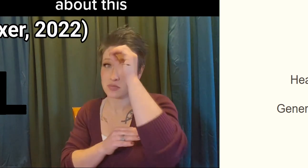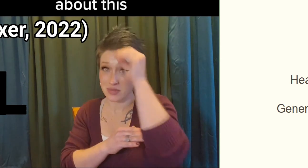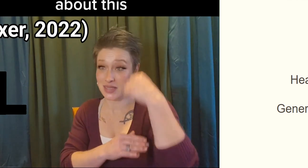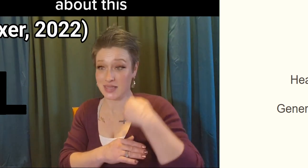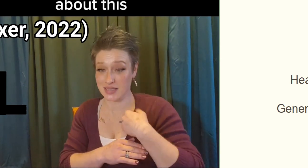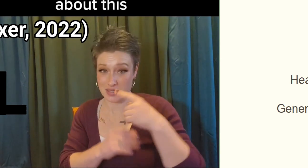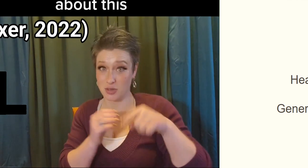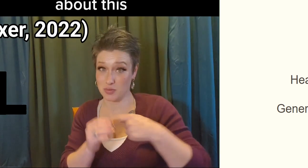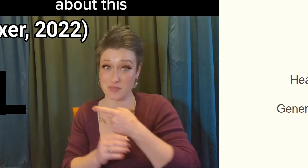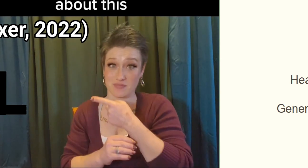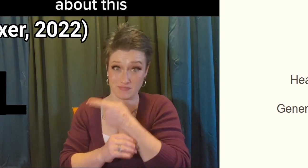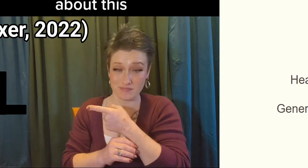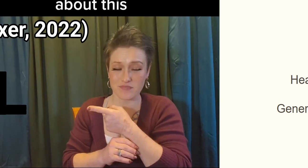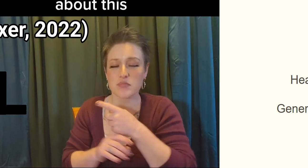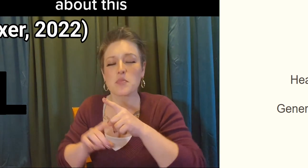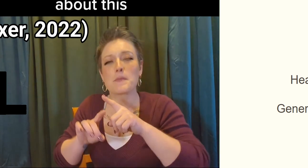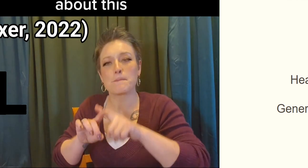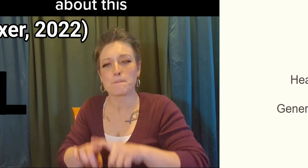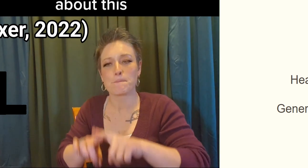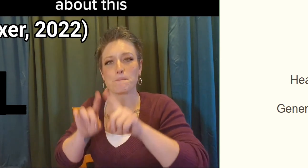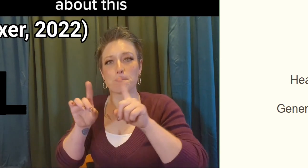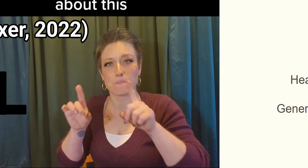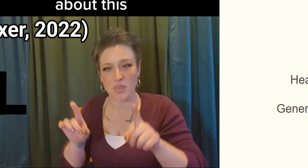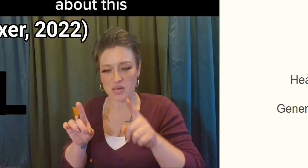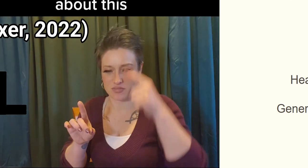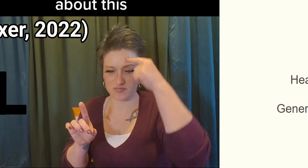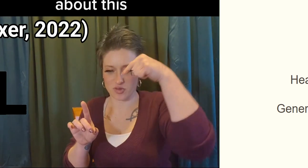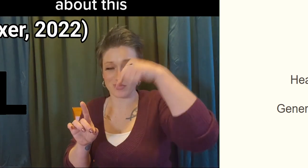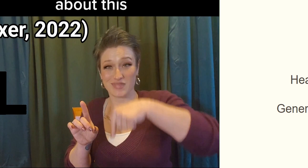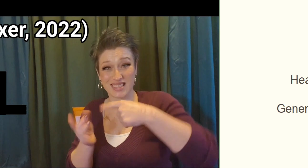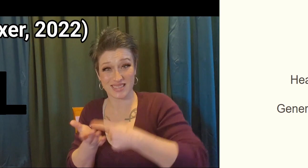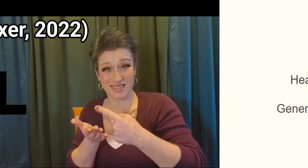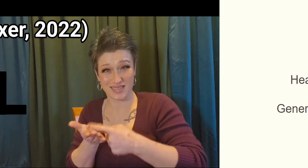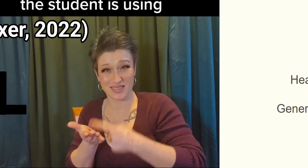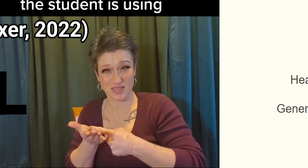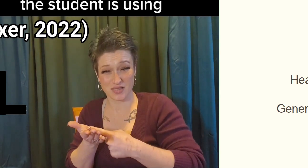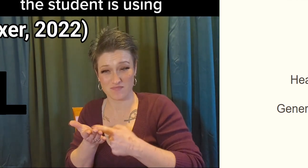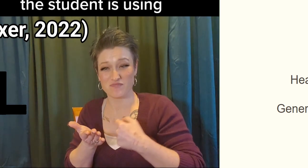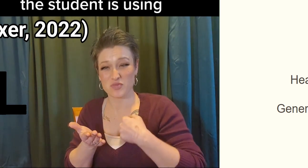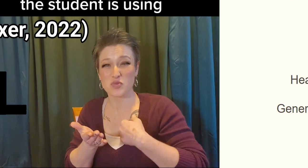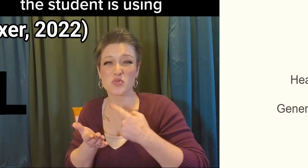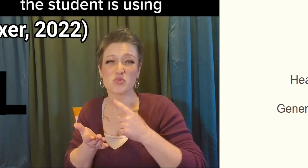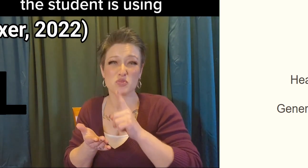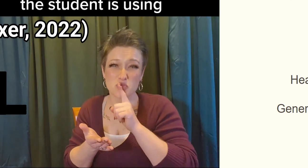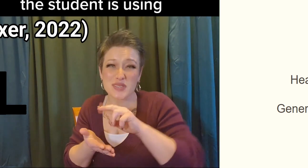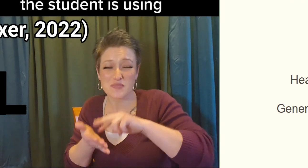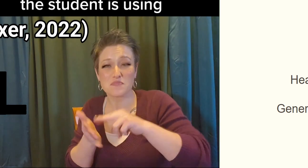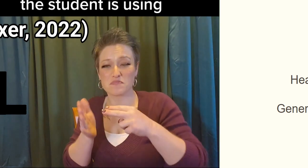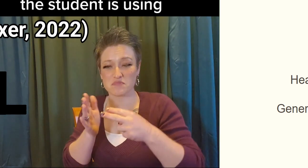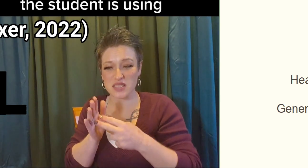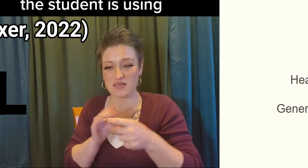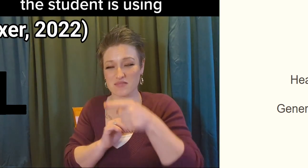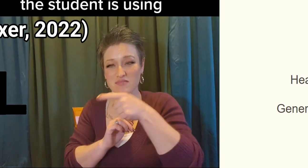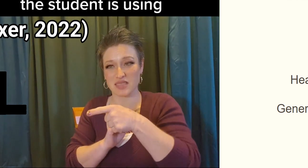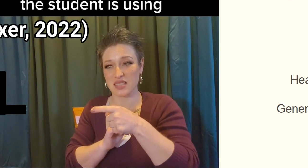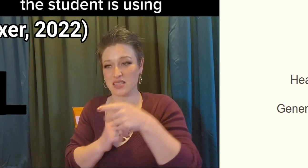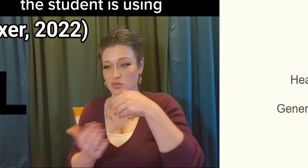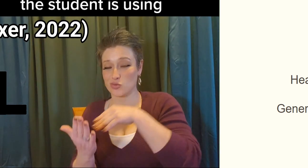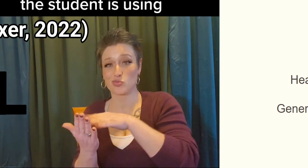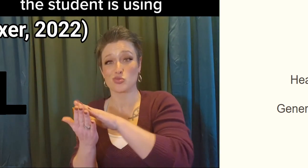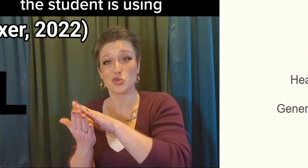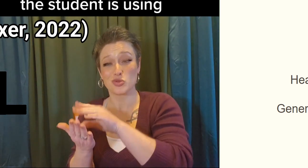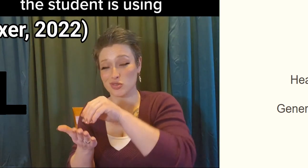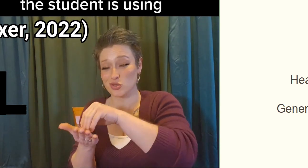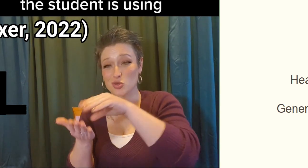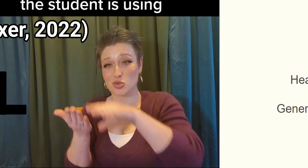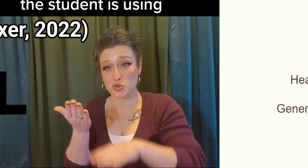I understand that the deaf community has opinions about this, but for this discussion, we